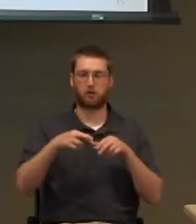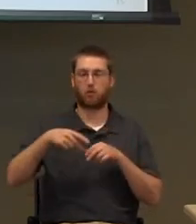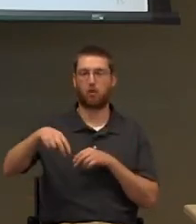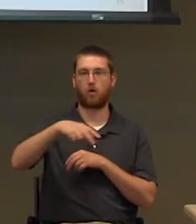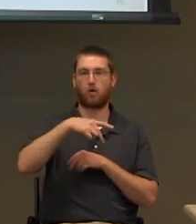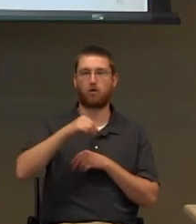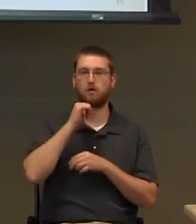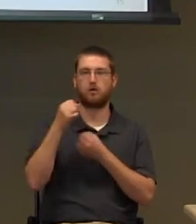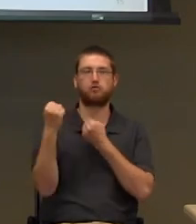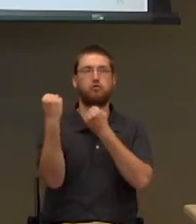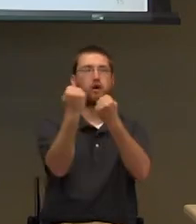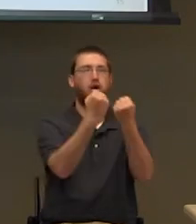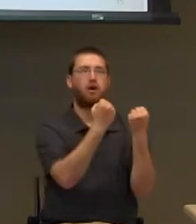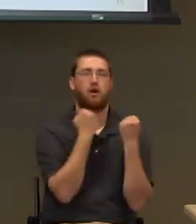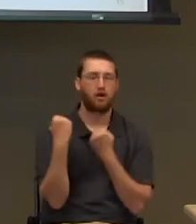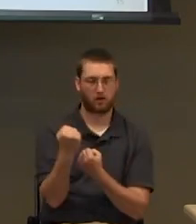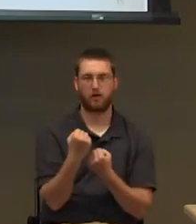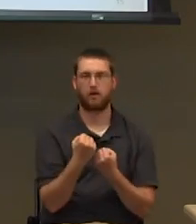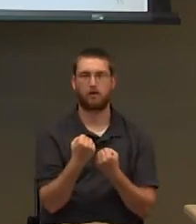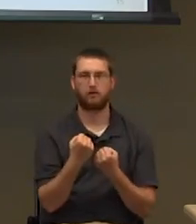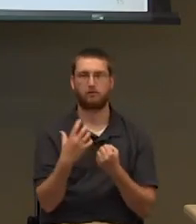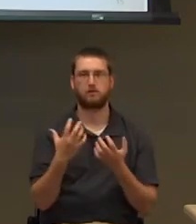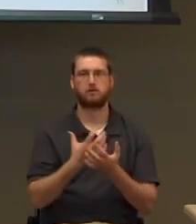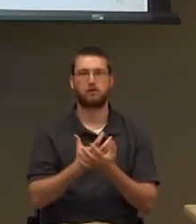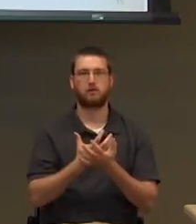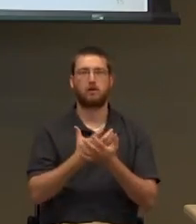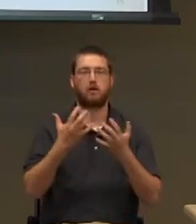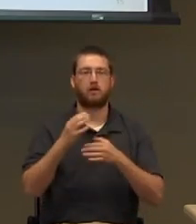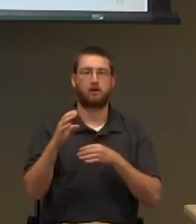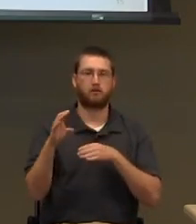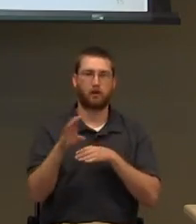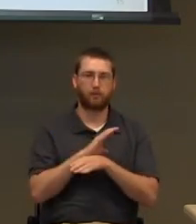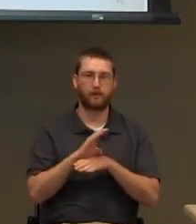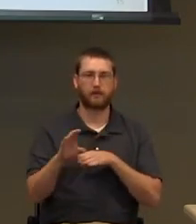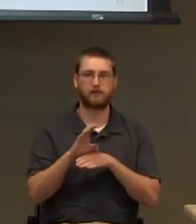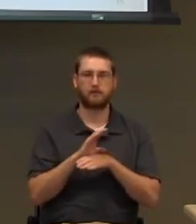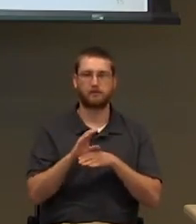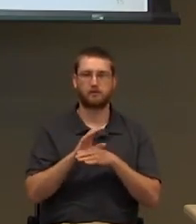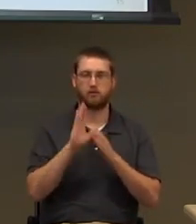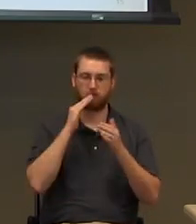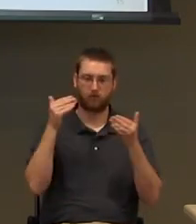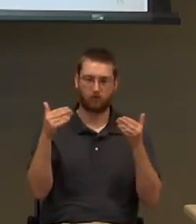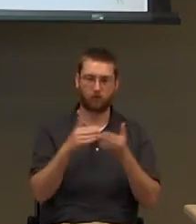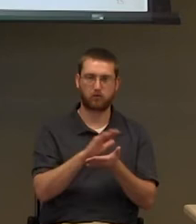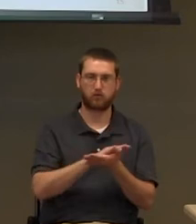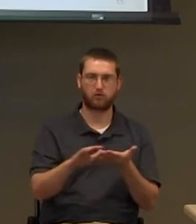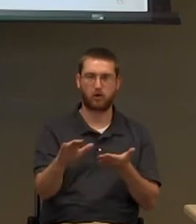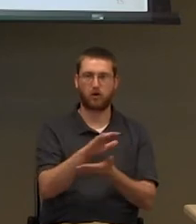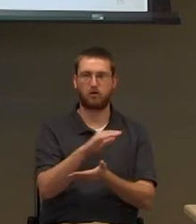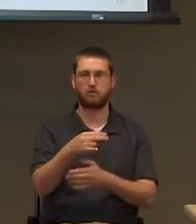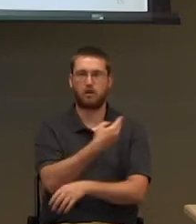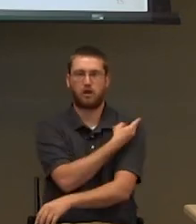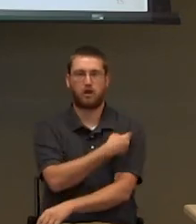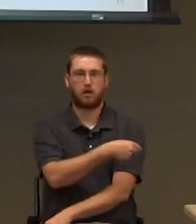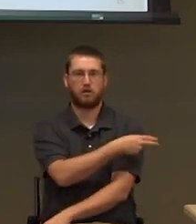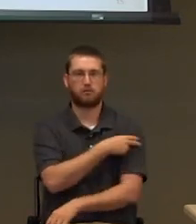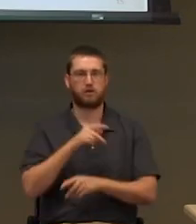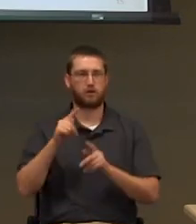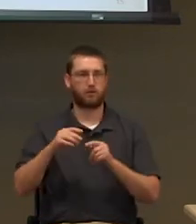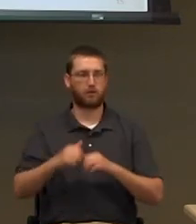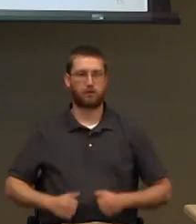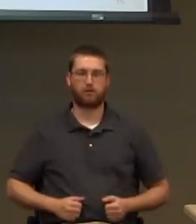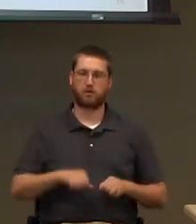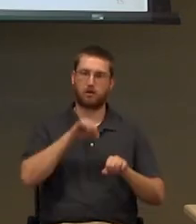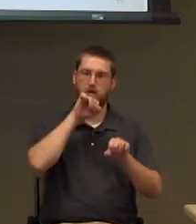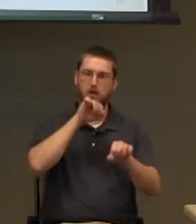having to get in my car and drive, there is a substantial amount of business that is driven by the hospital and by the college that I'm sure those folks would love to have